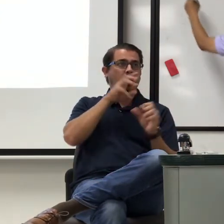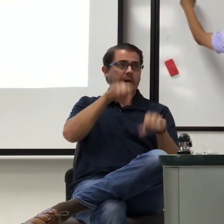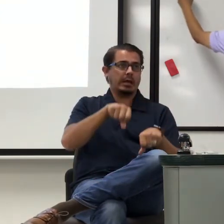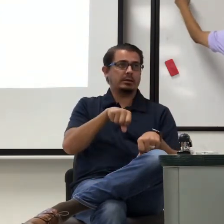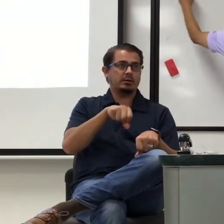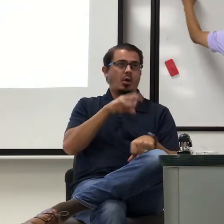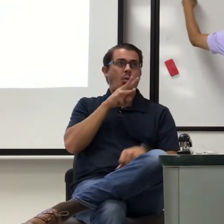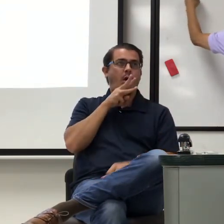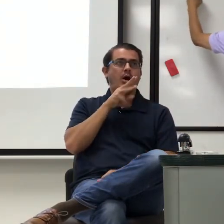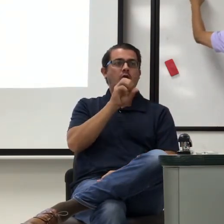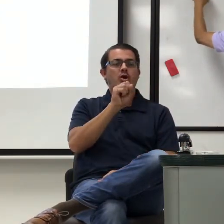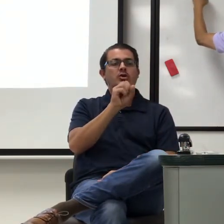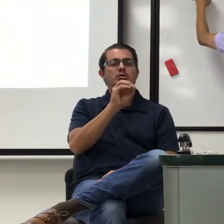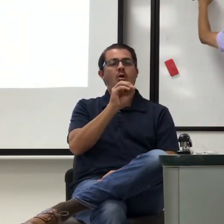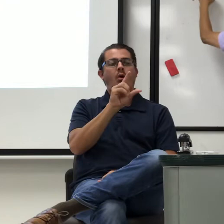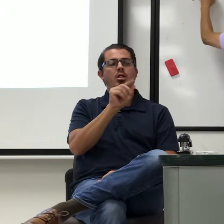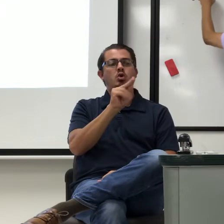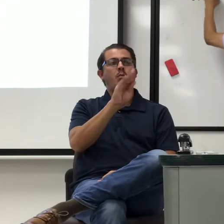soluble.